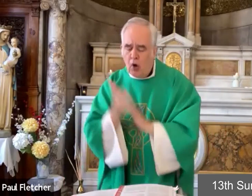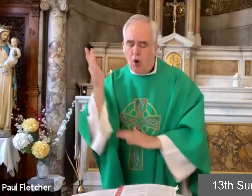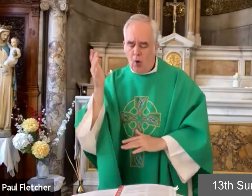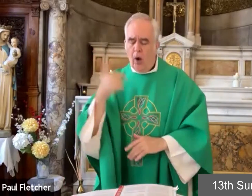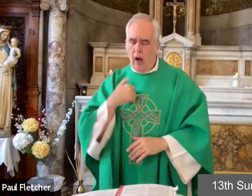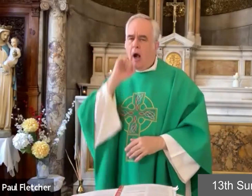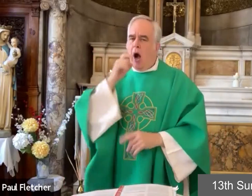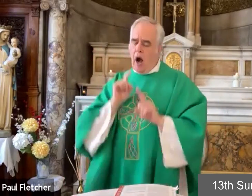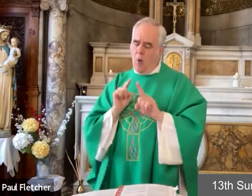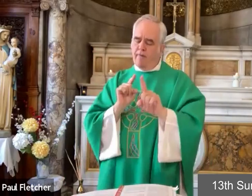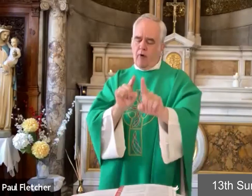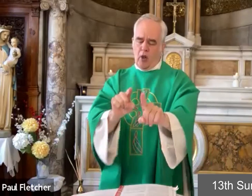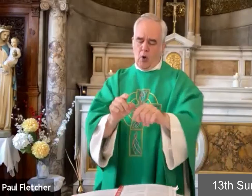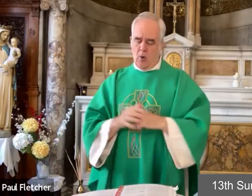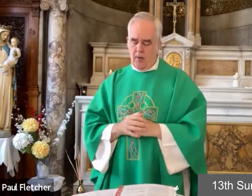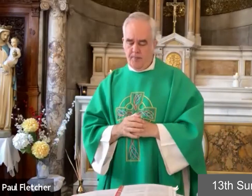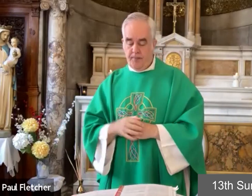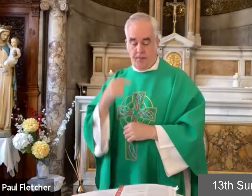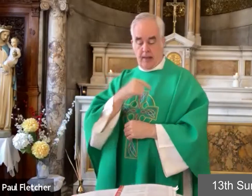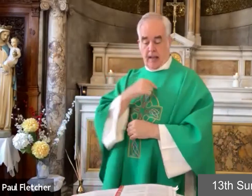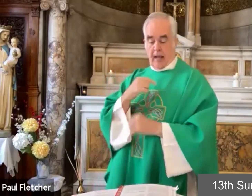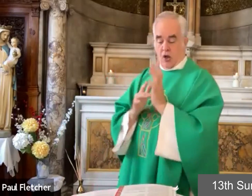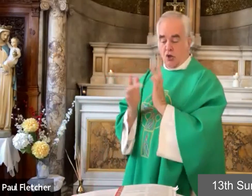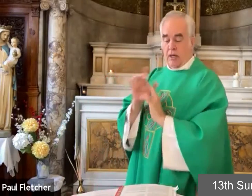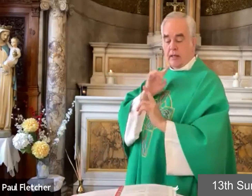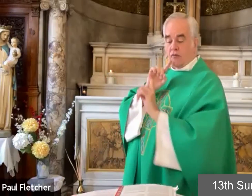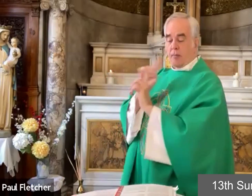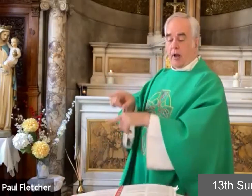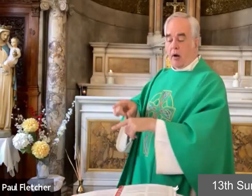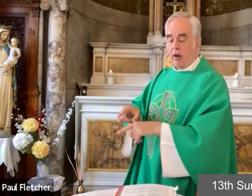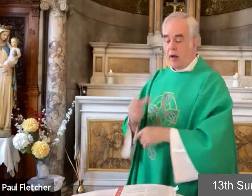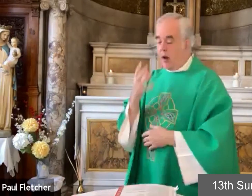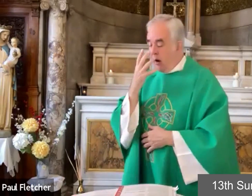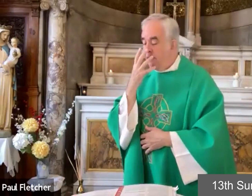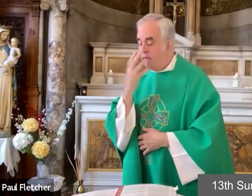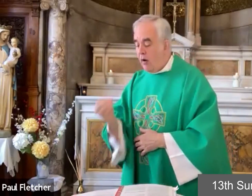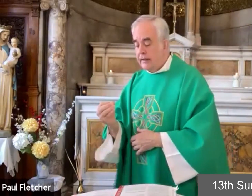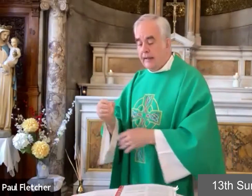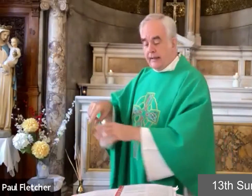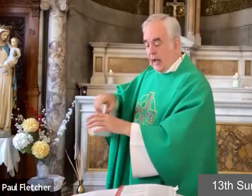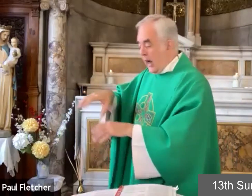go? I will follow. And Jesus replied, foxes